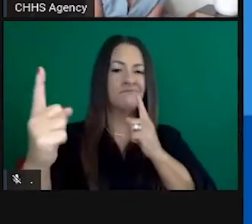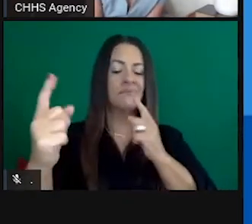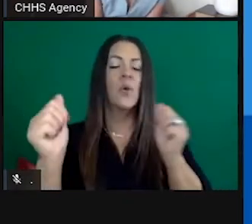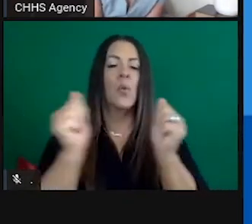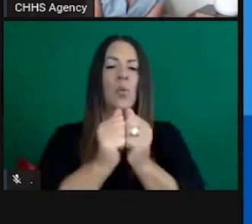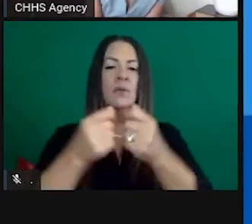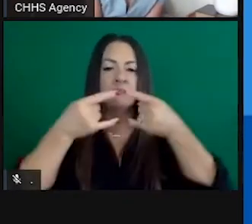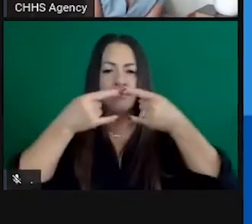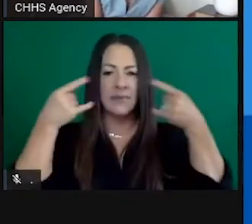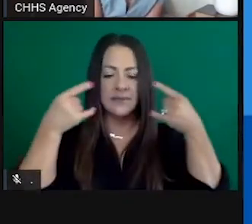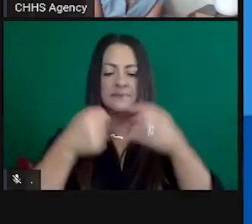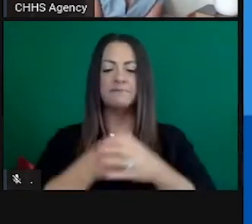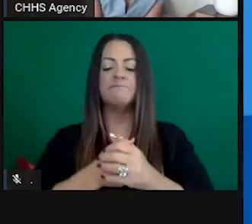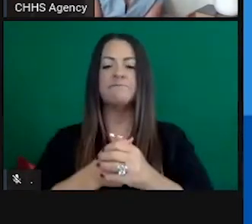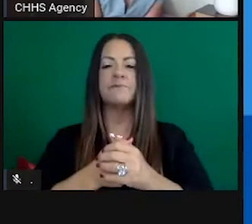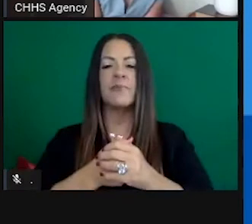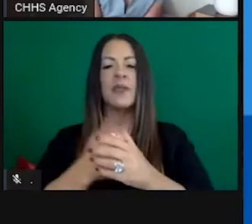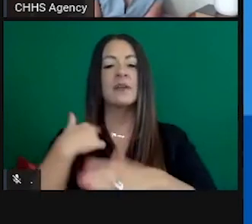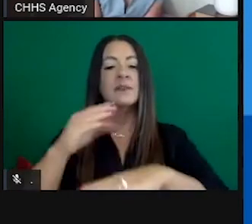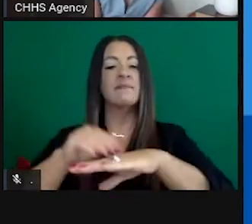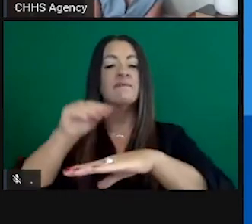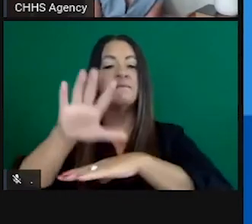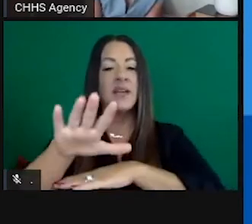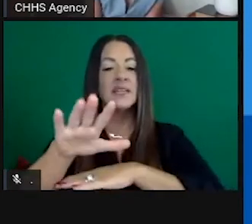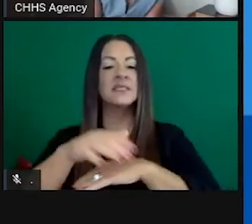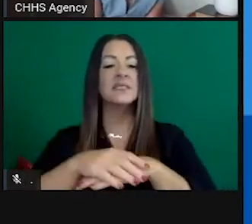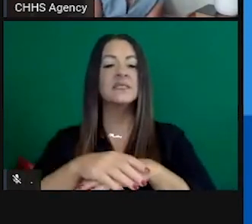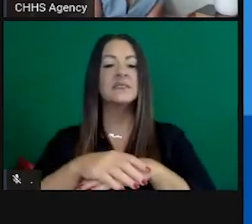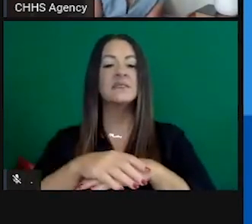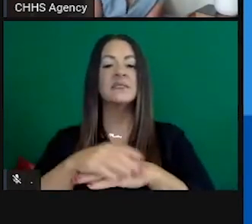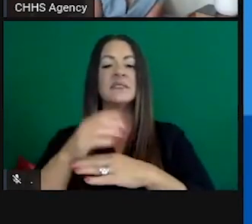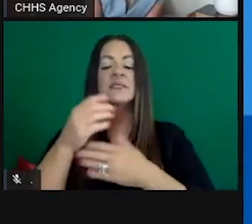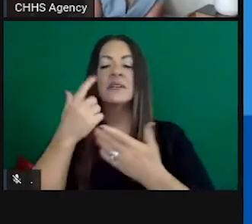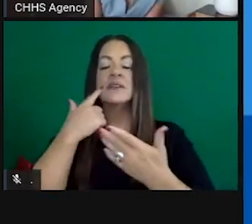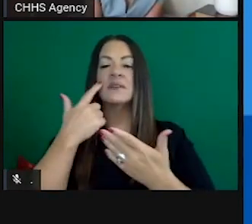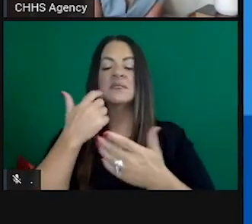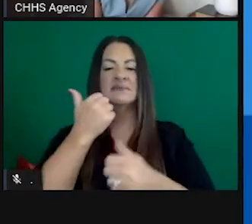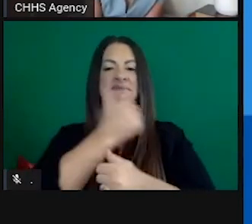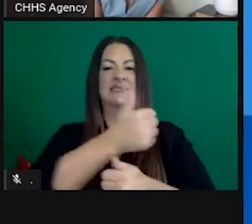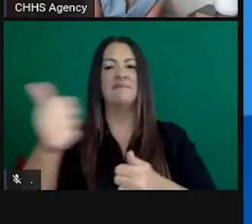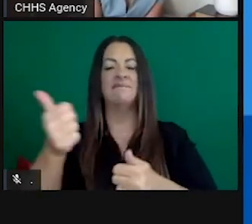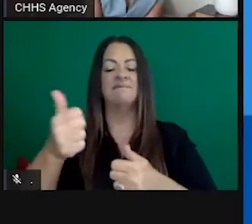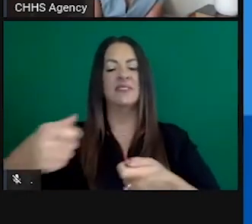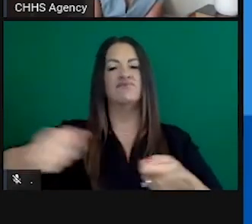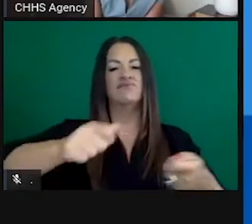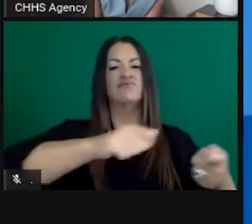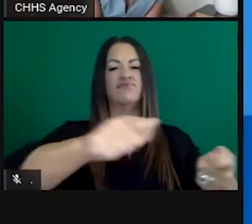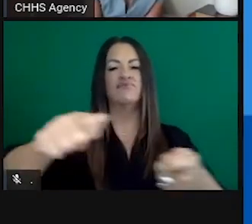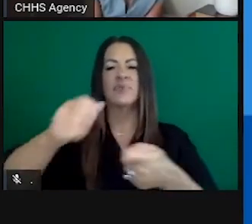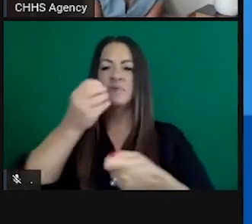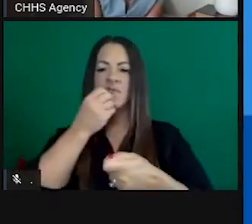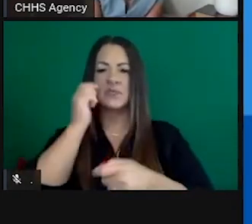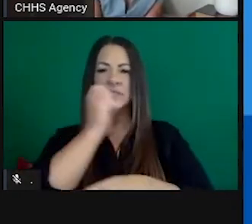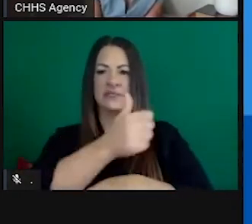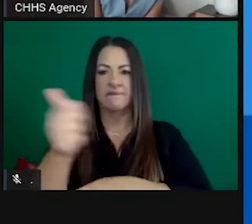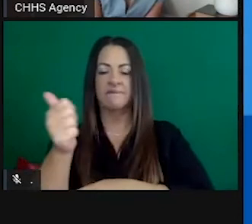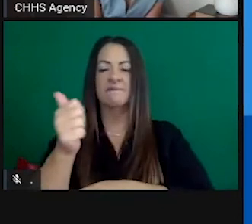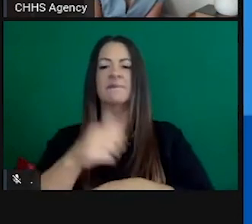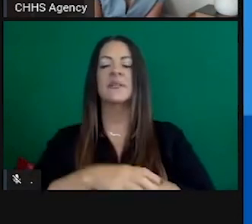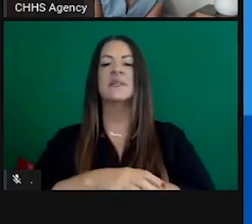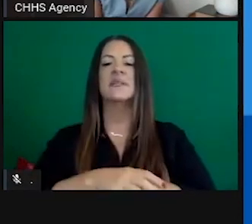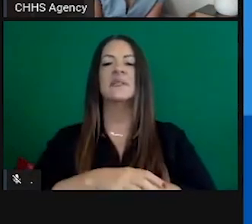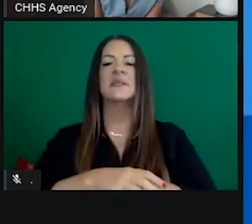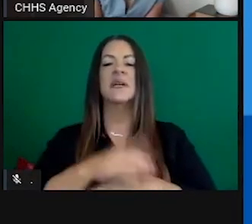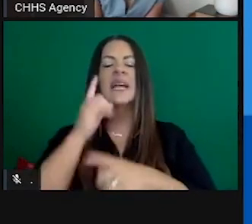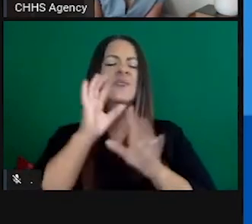coverings. We do specifically advise against sharing communal or self-serve foods. And again, we know this is a very important